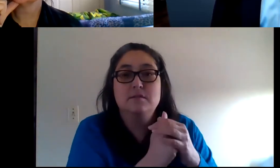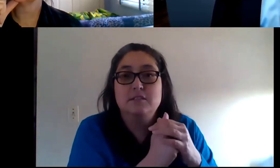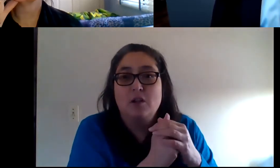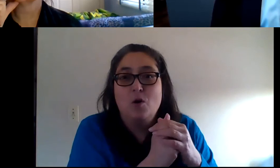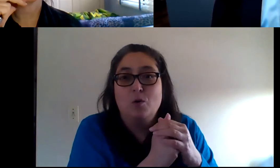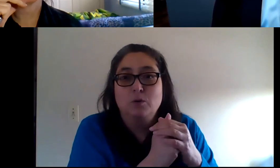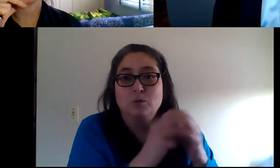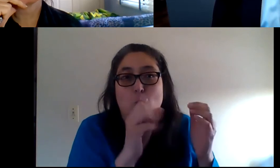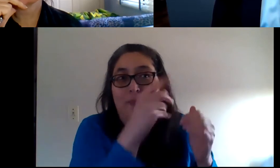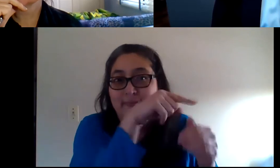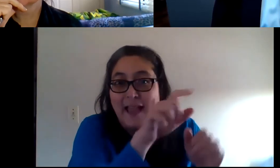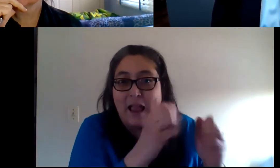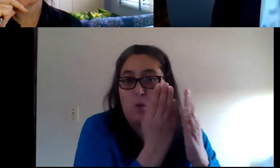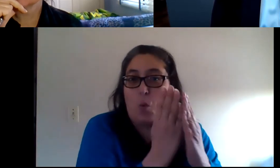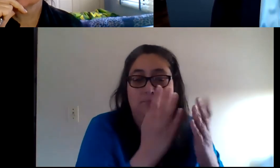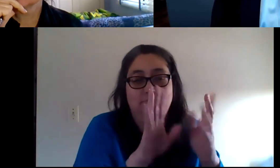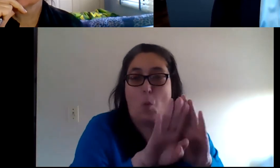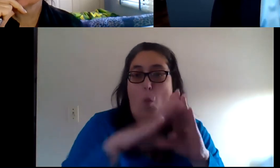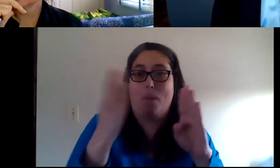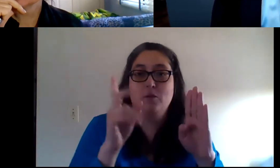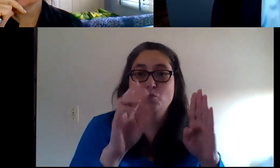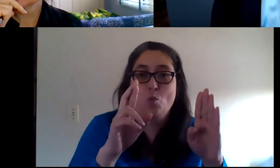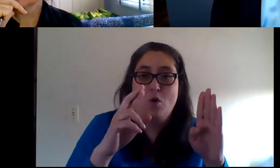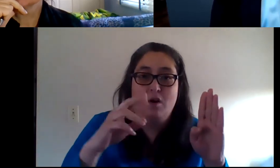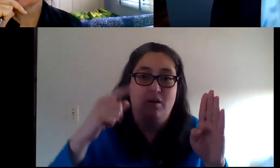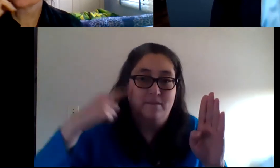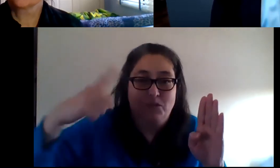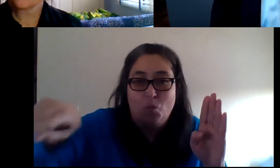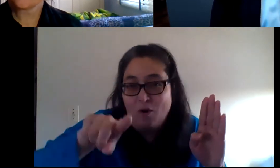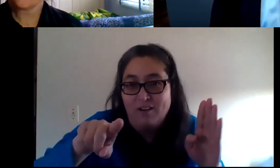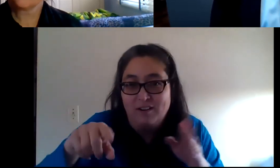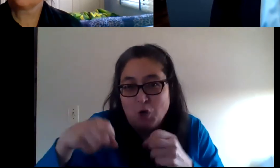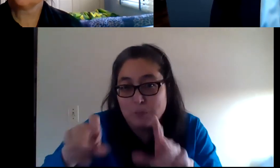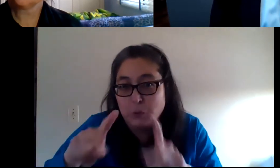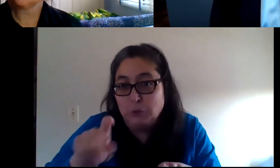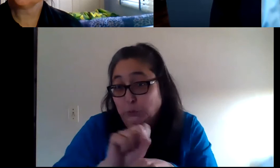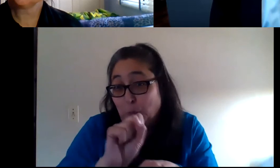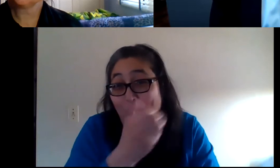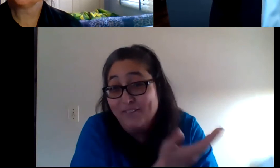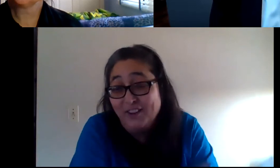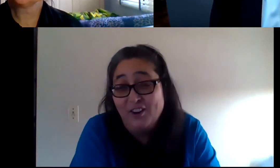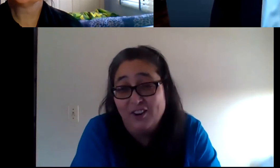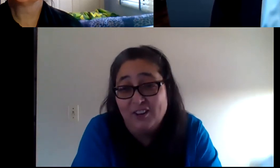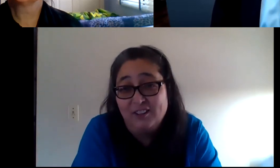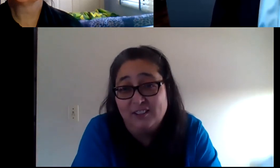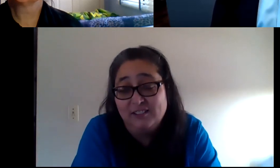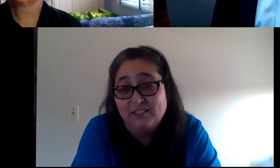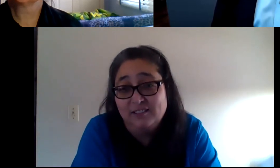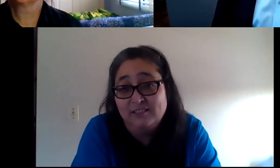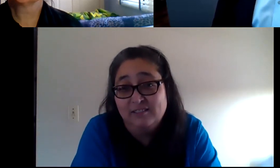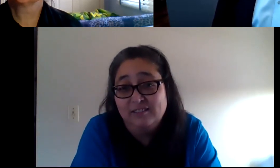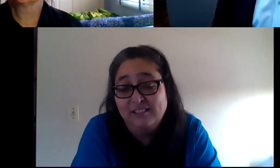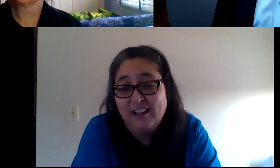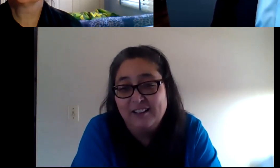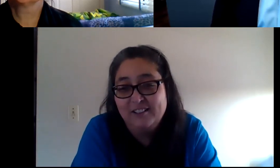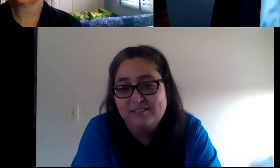their workforce. You know, so we just want to basically open up the door for discussion for the potential